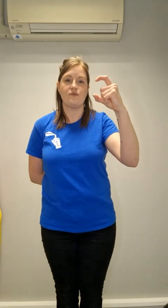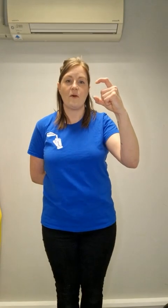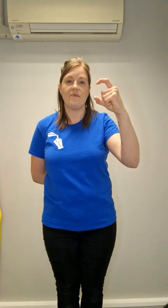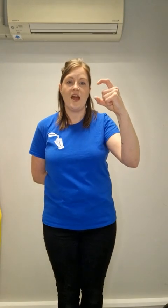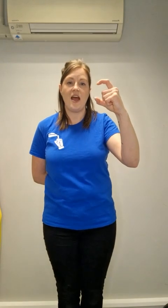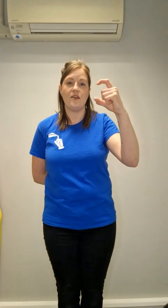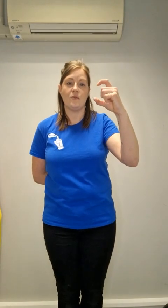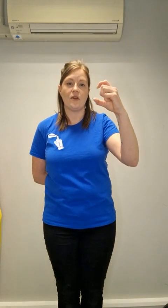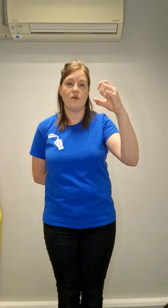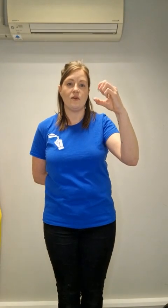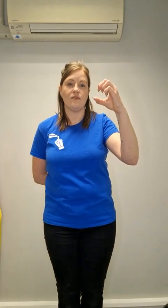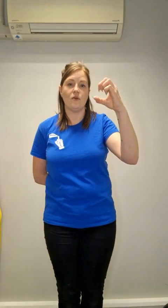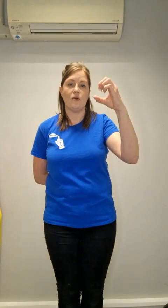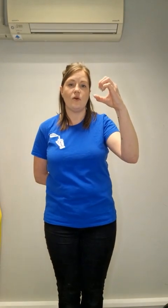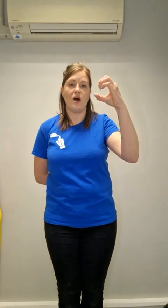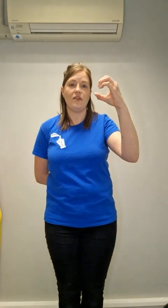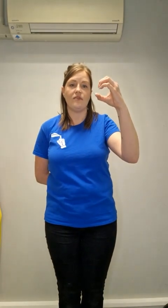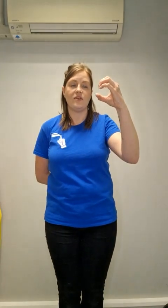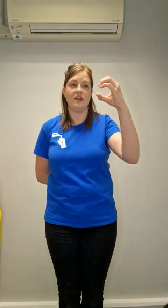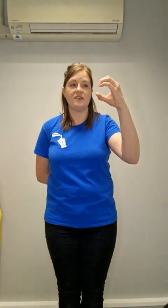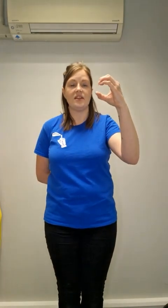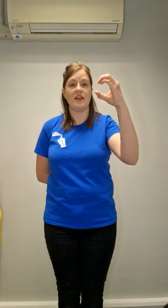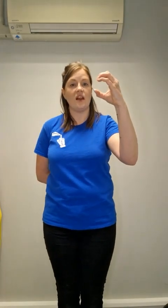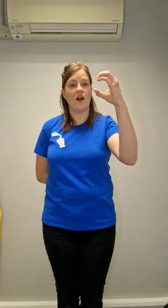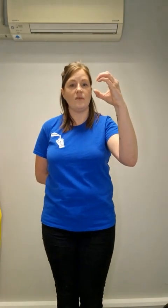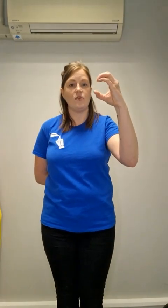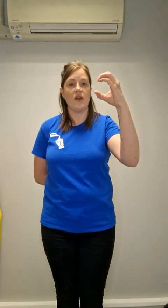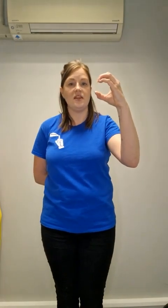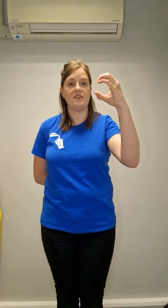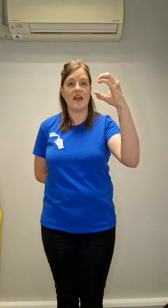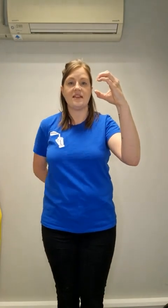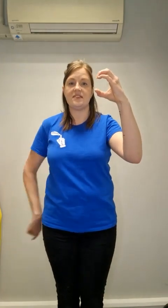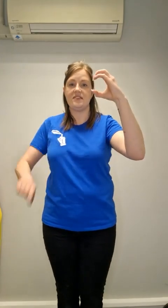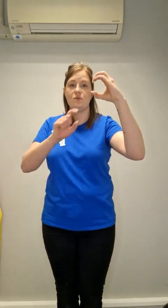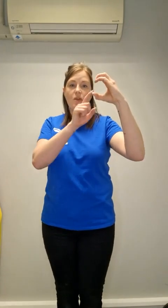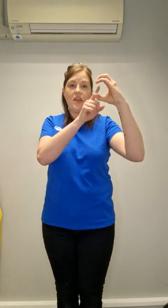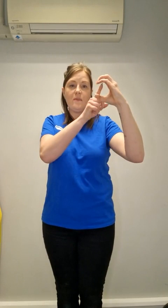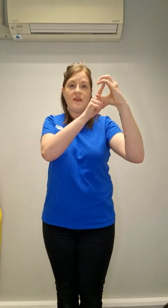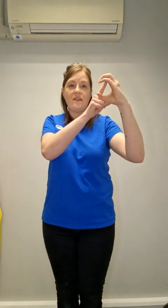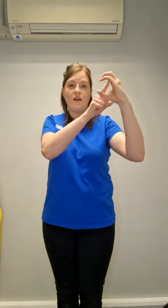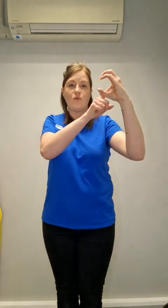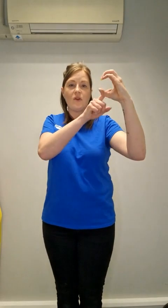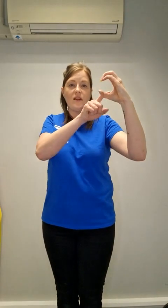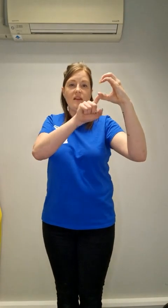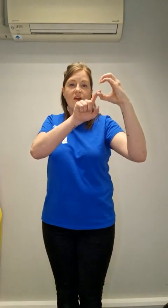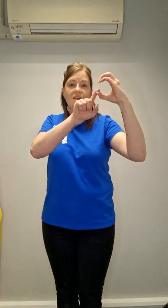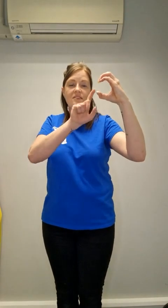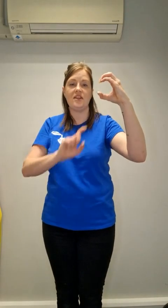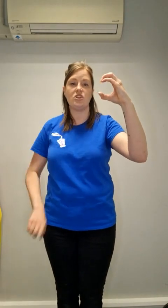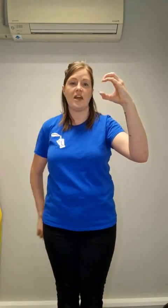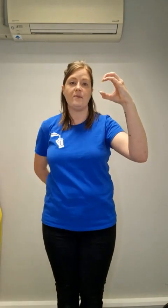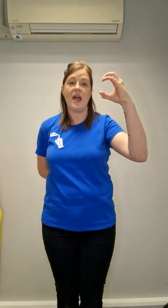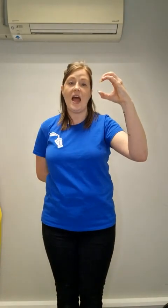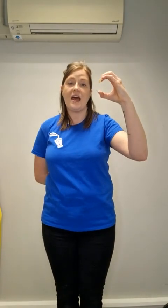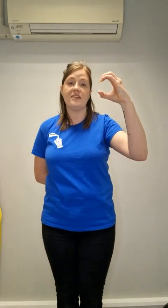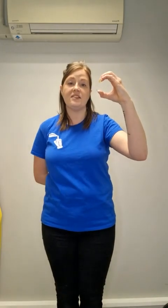From there, you bring all of your other fingers in line with your index, still keeping that really nice C shape, and this is a